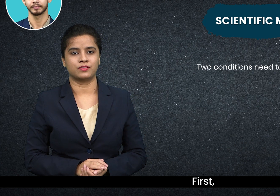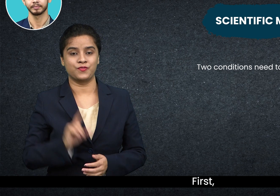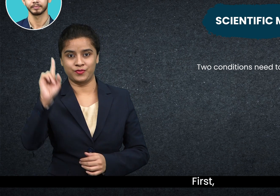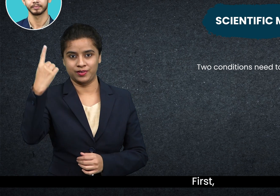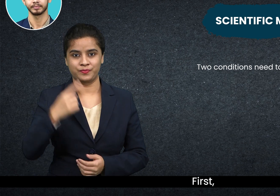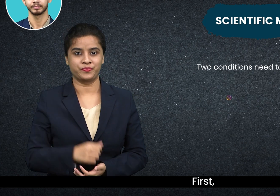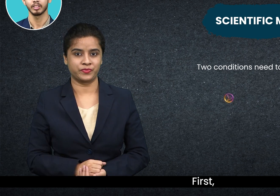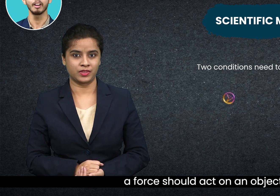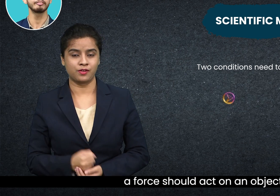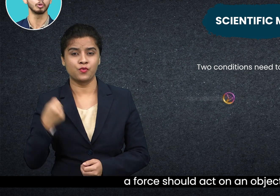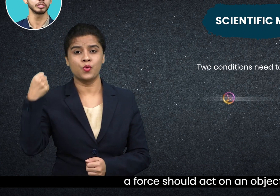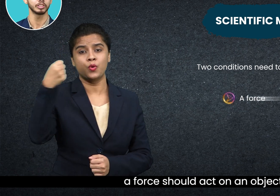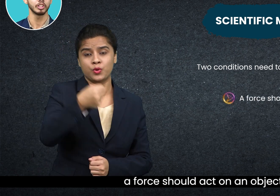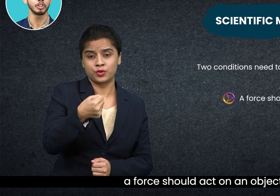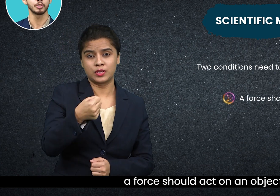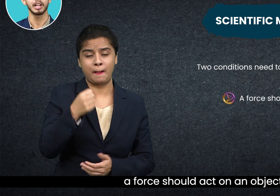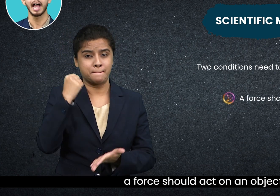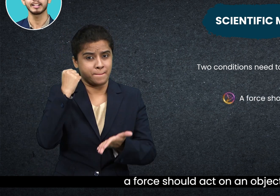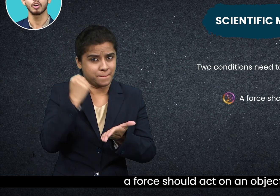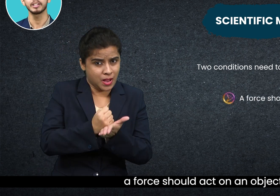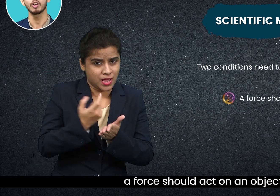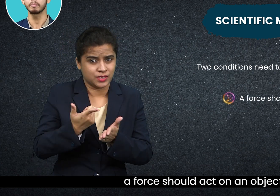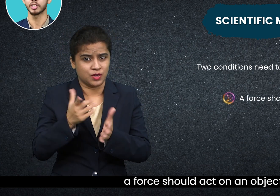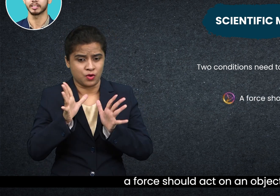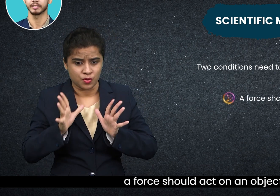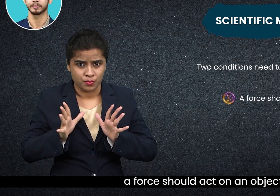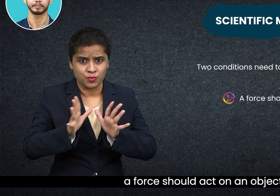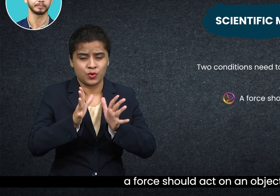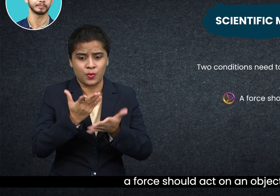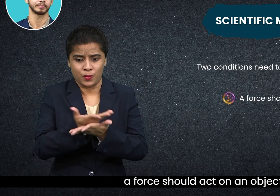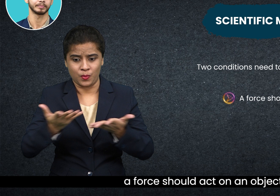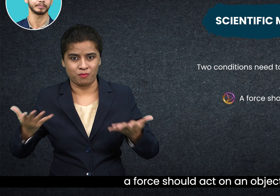First, a force should act on an object.